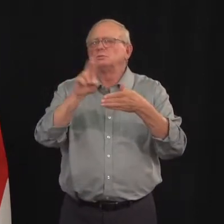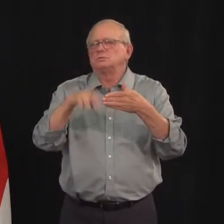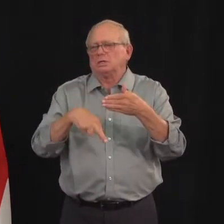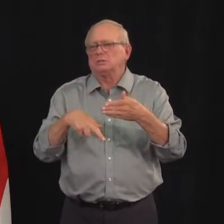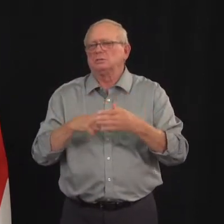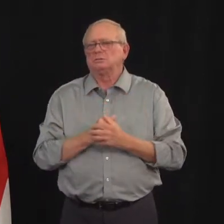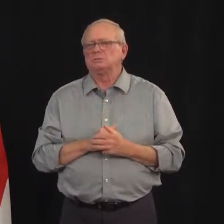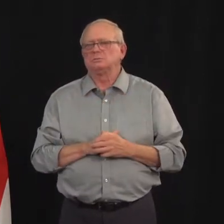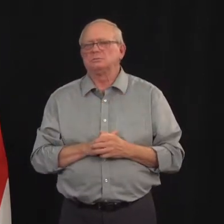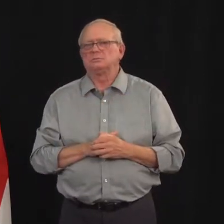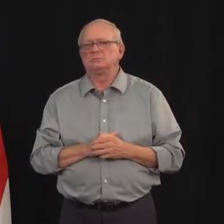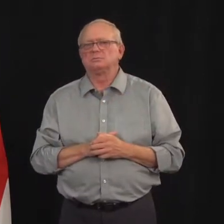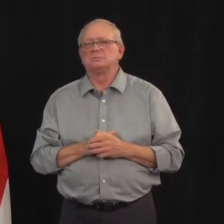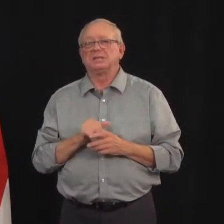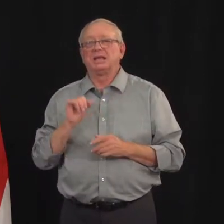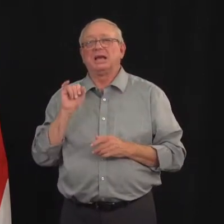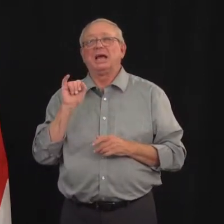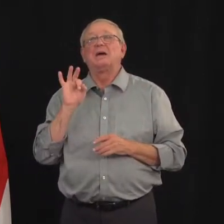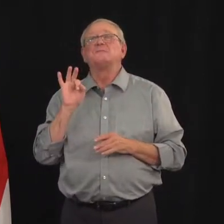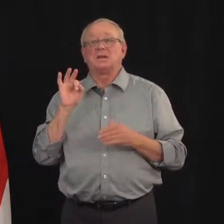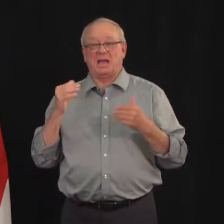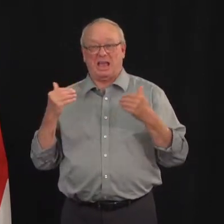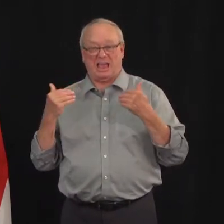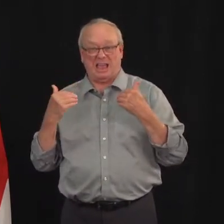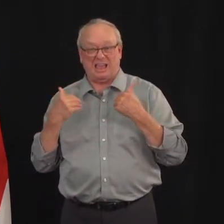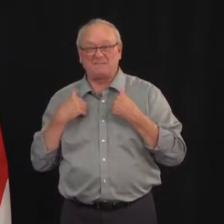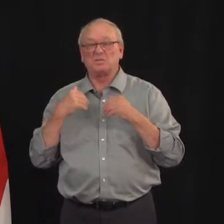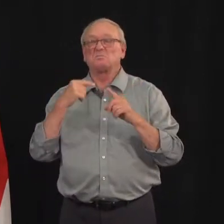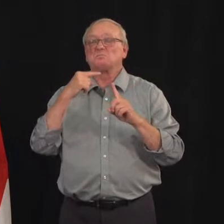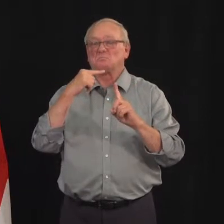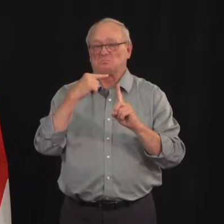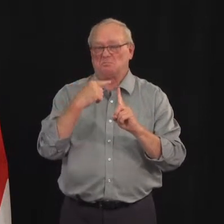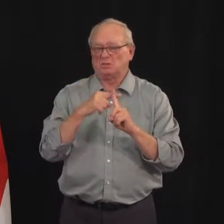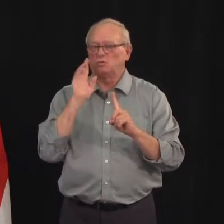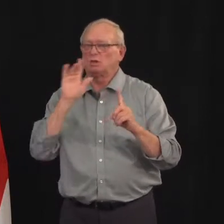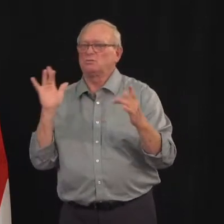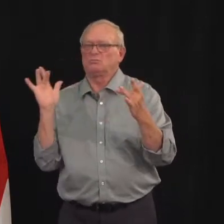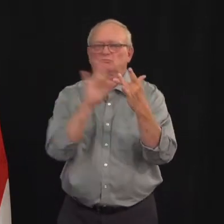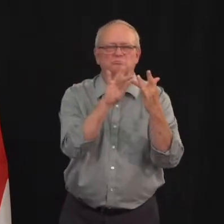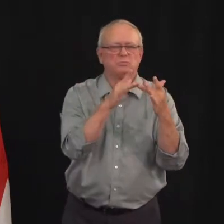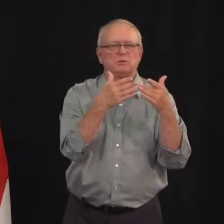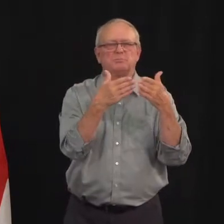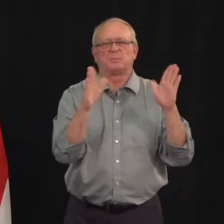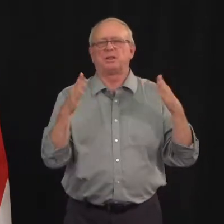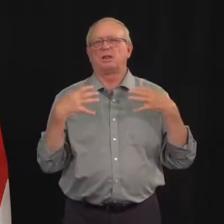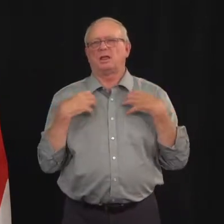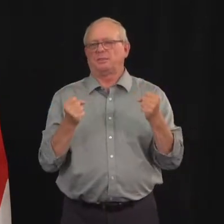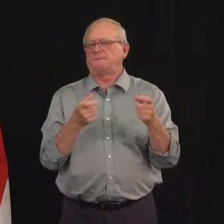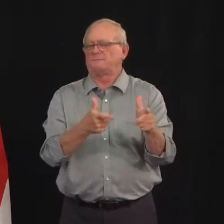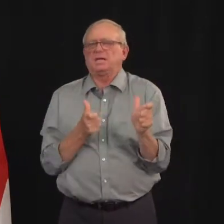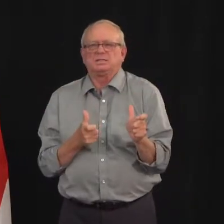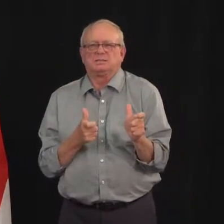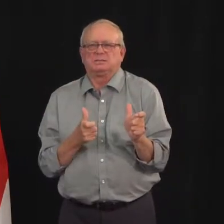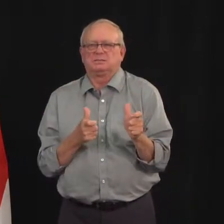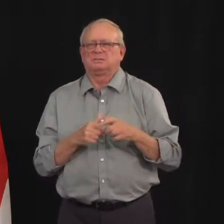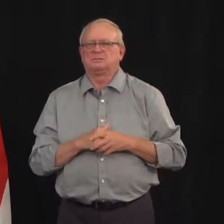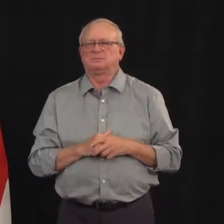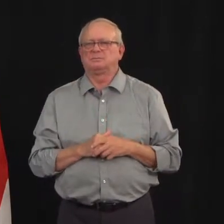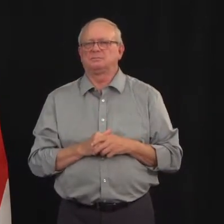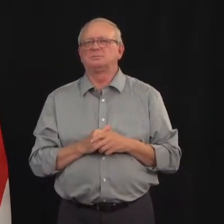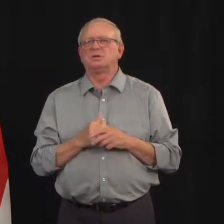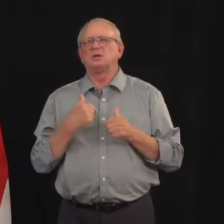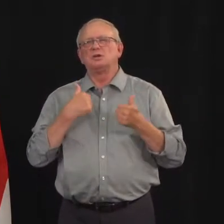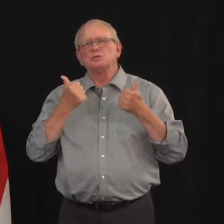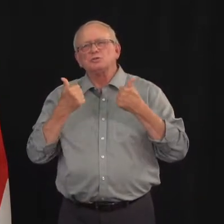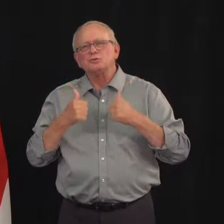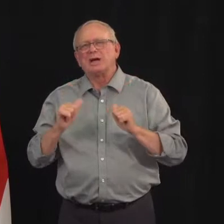health teams as quickly as possible. This will also help us bring our case numbers down by preventing onward